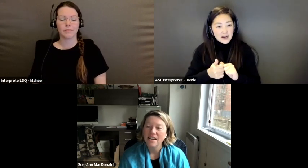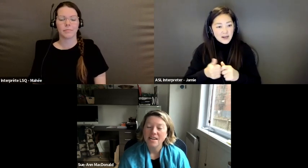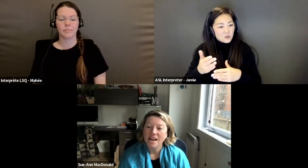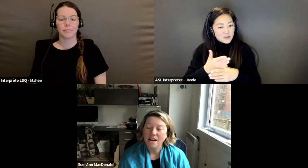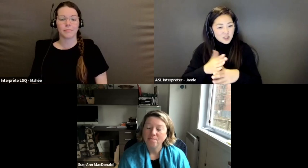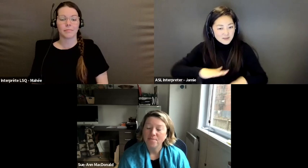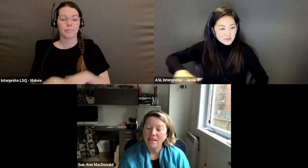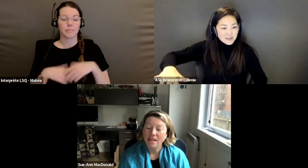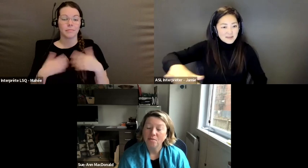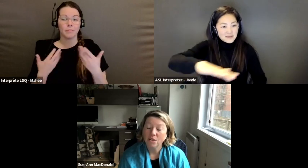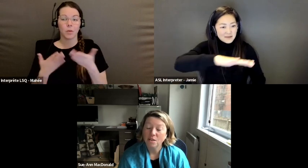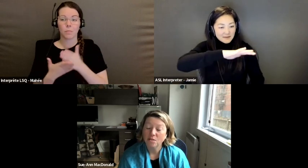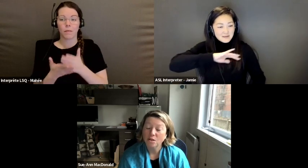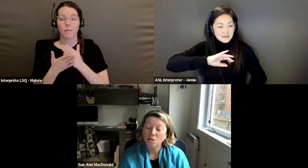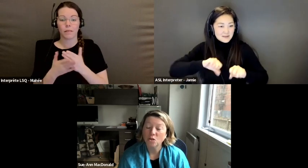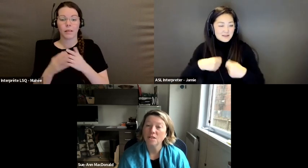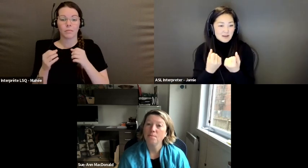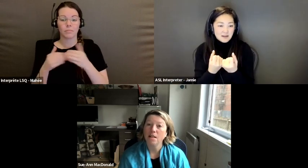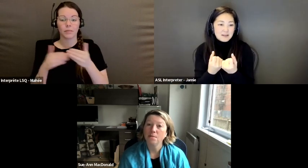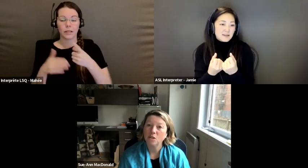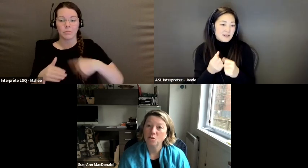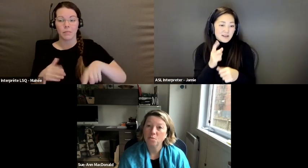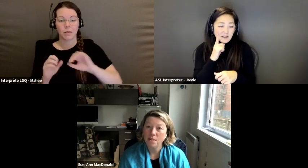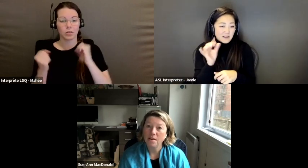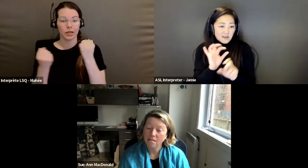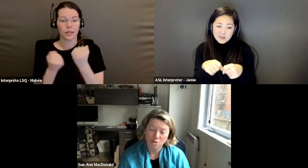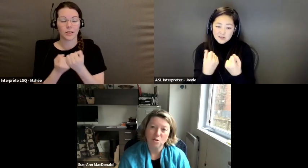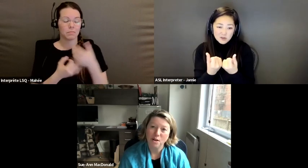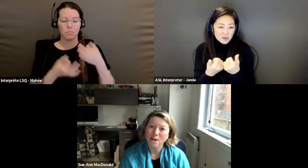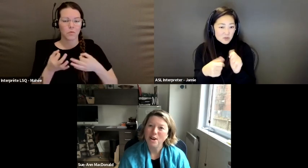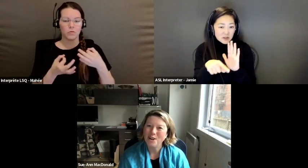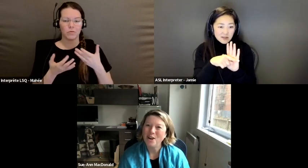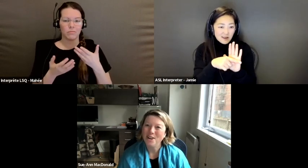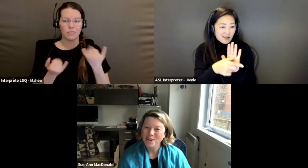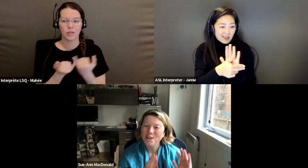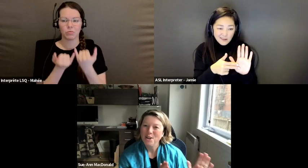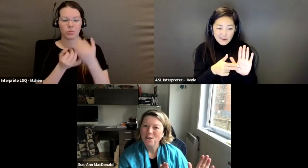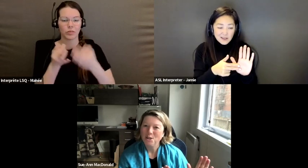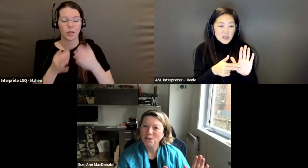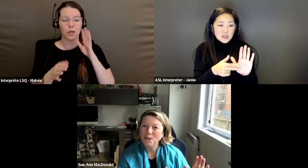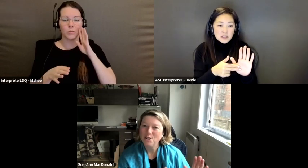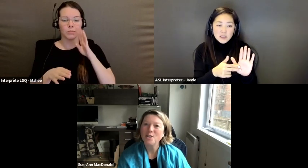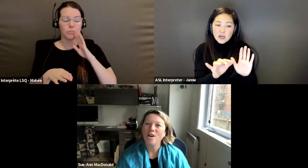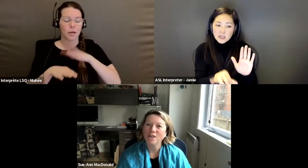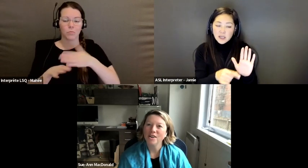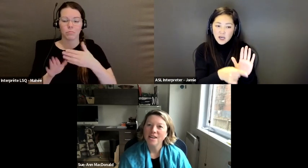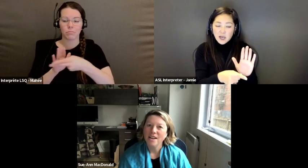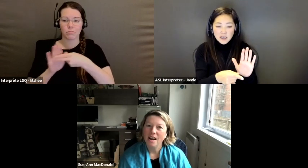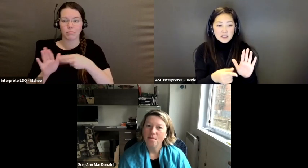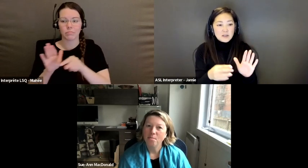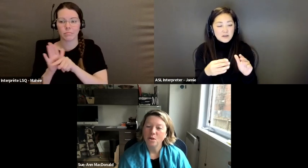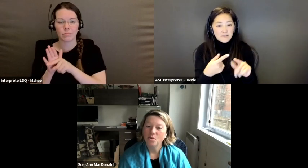Even I think of really the social stigma elements too, being also a non-legal